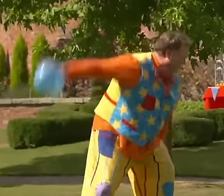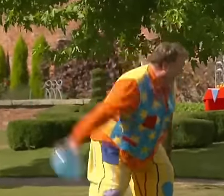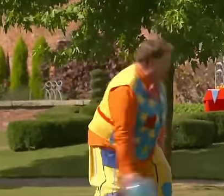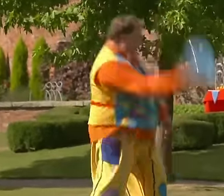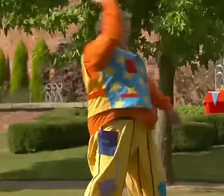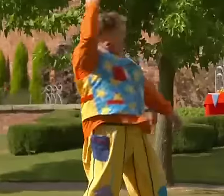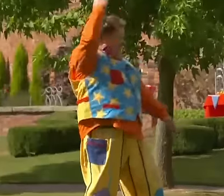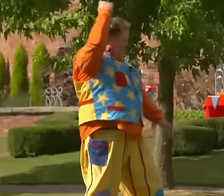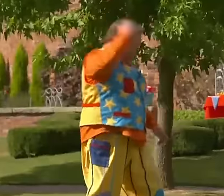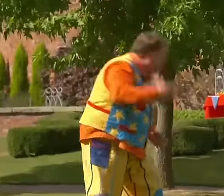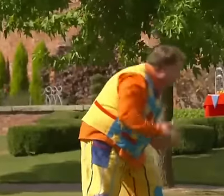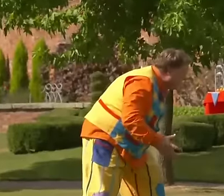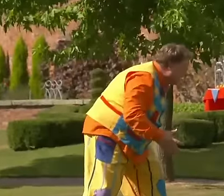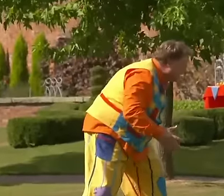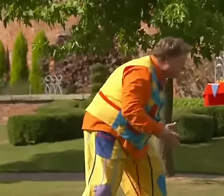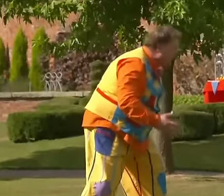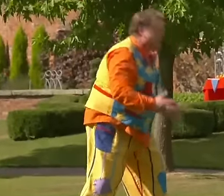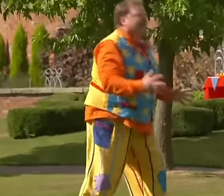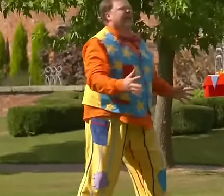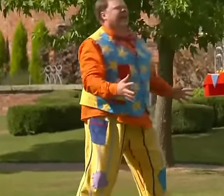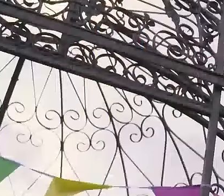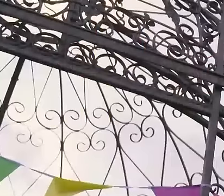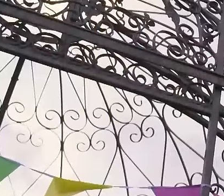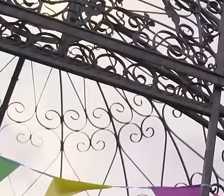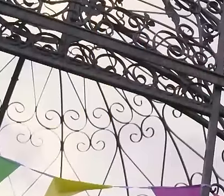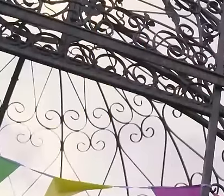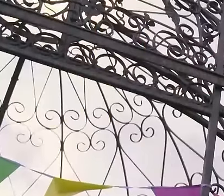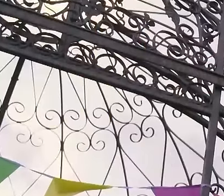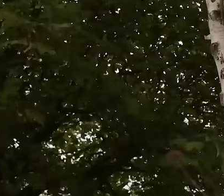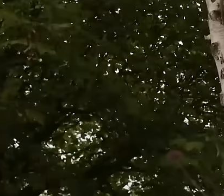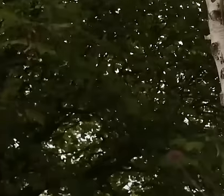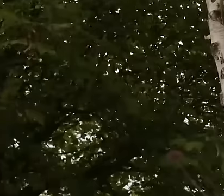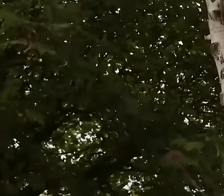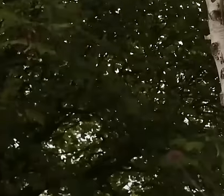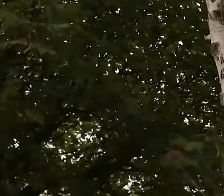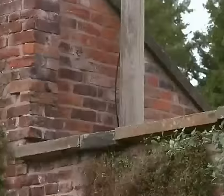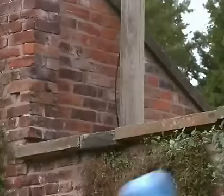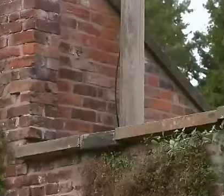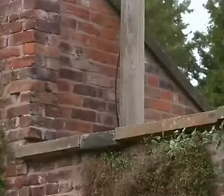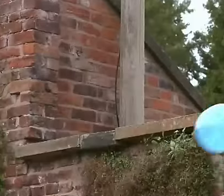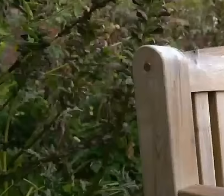Hi.